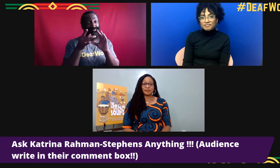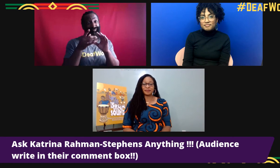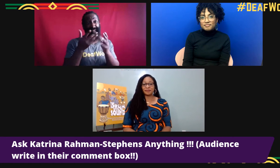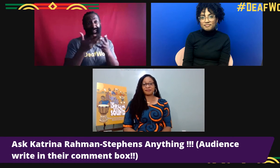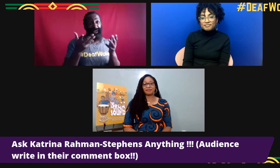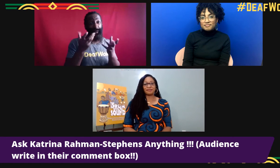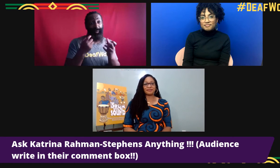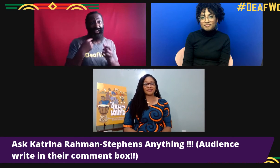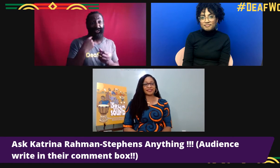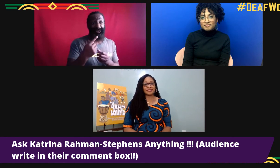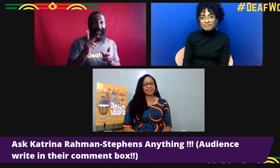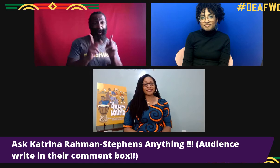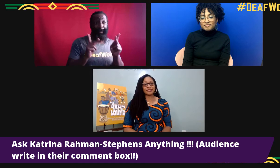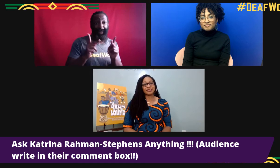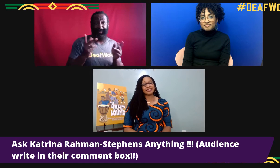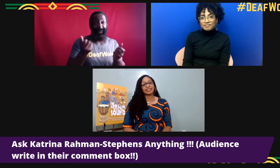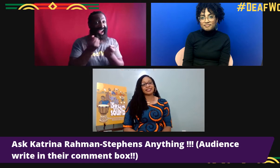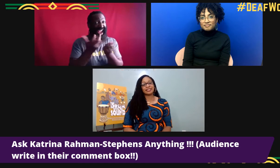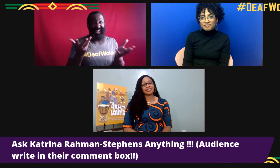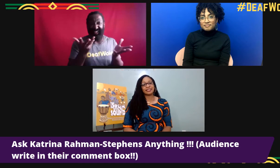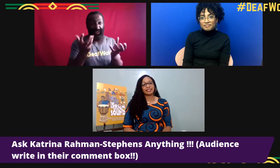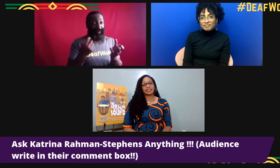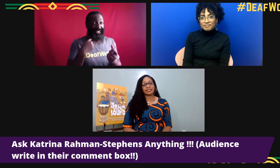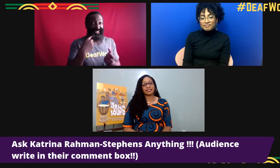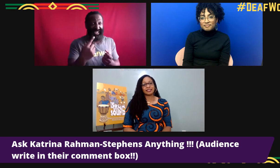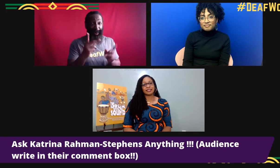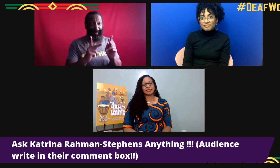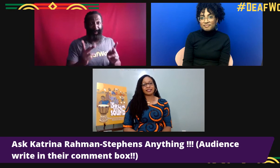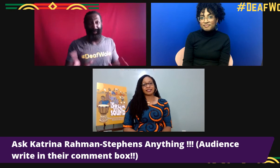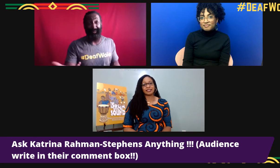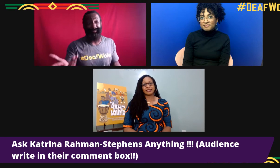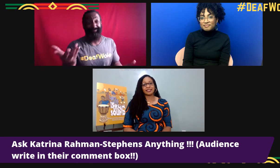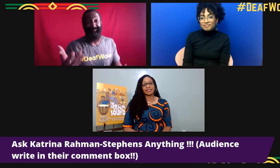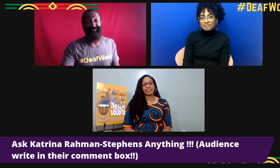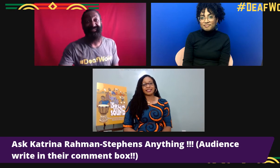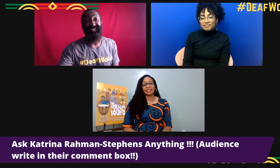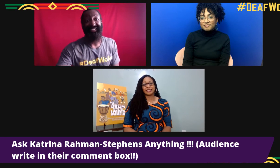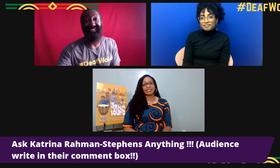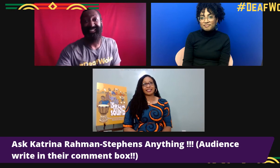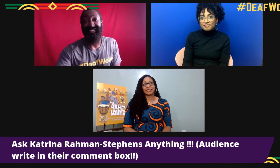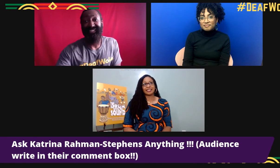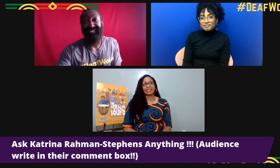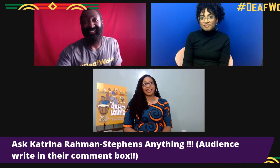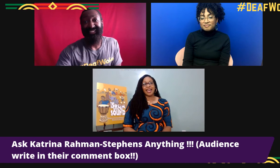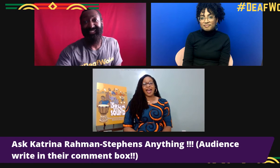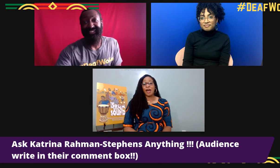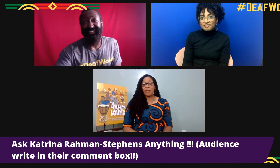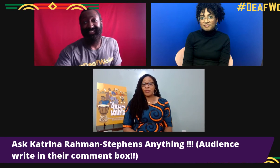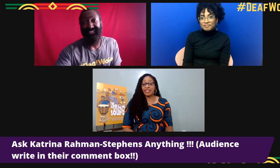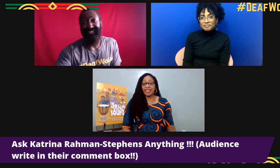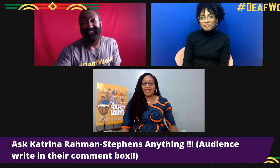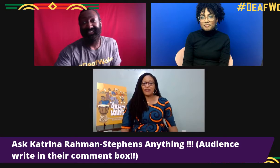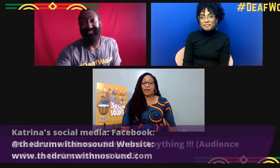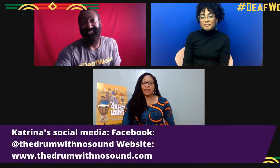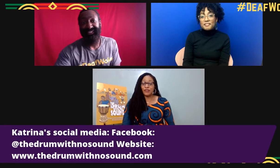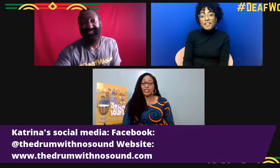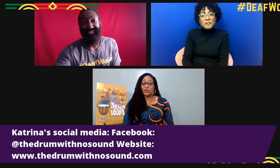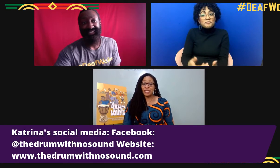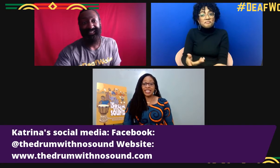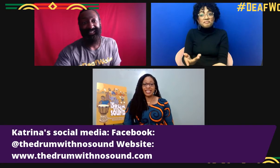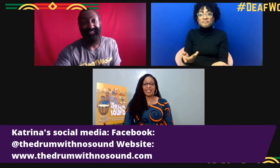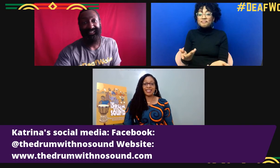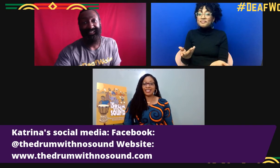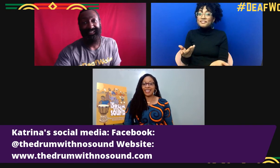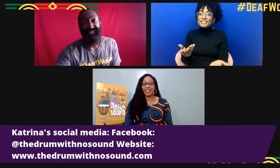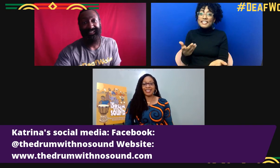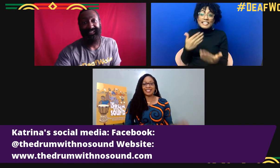Do you have a final comment that you want to tell the people? Anything you want to tell the people? I want to thank everybody for